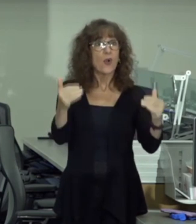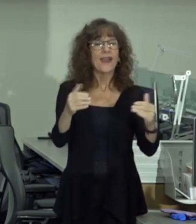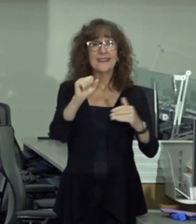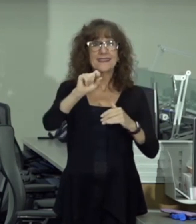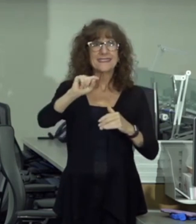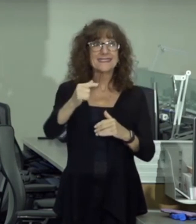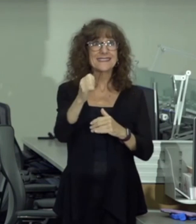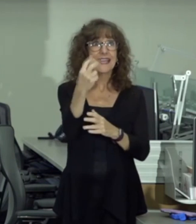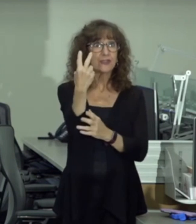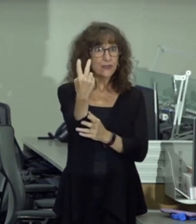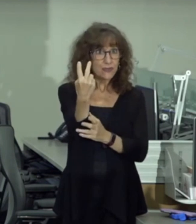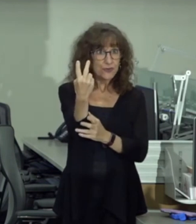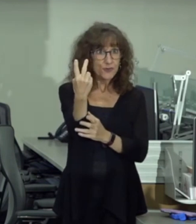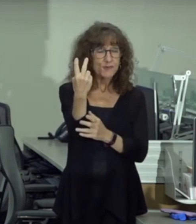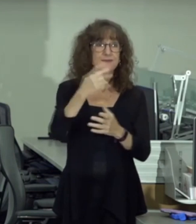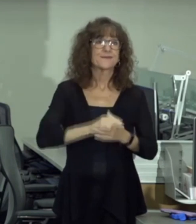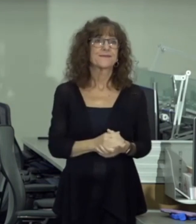2.